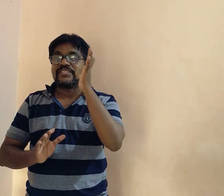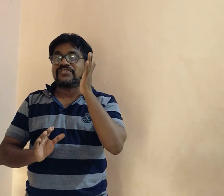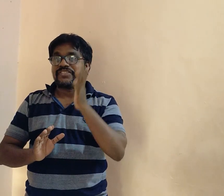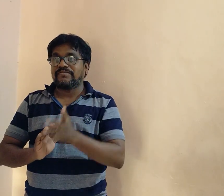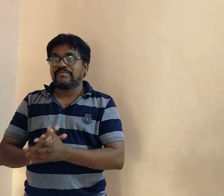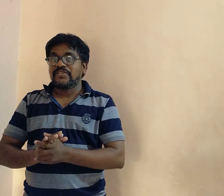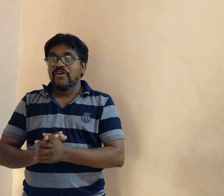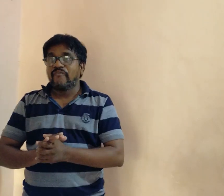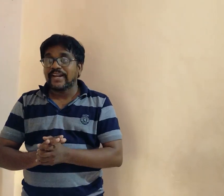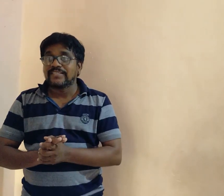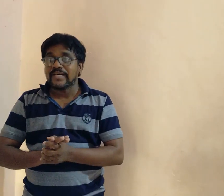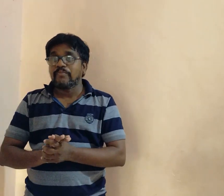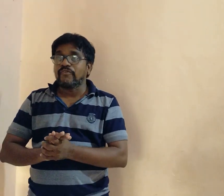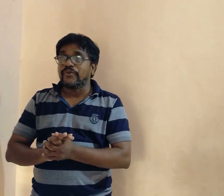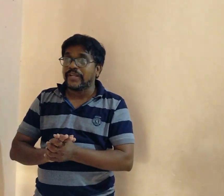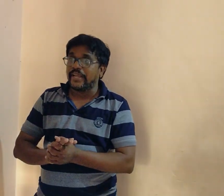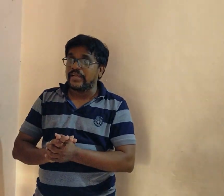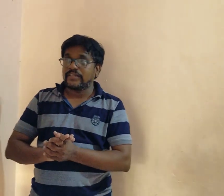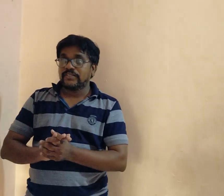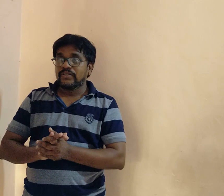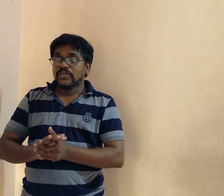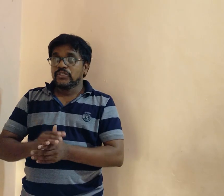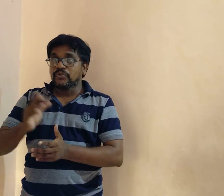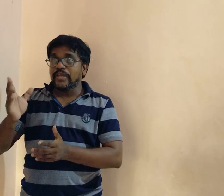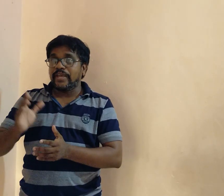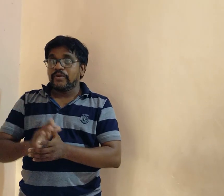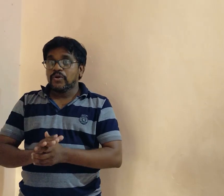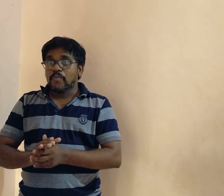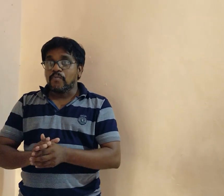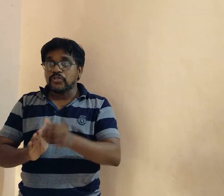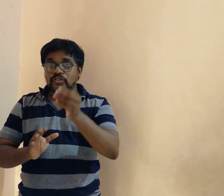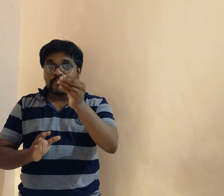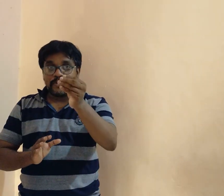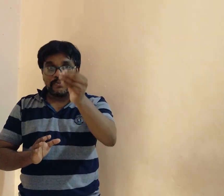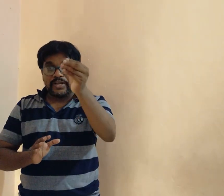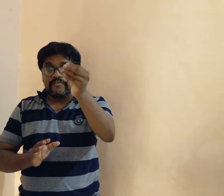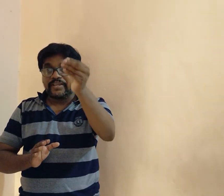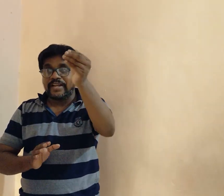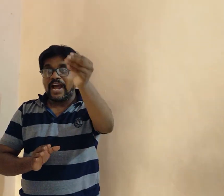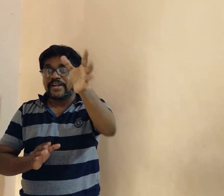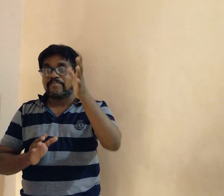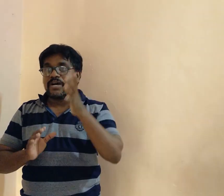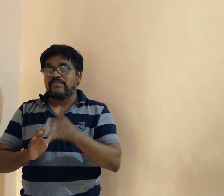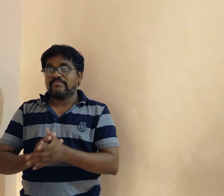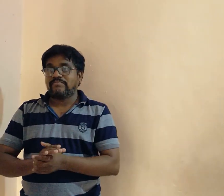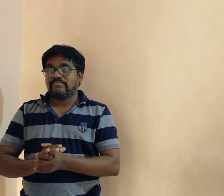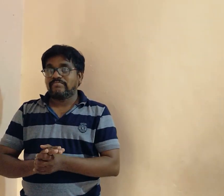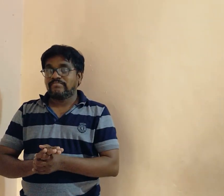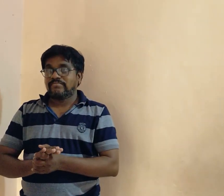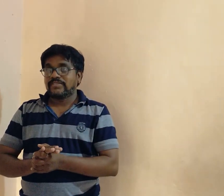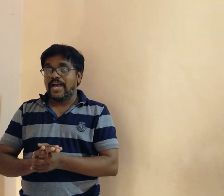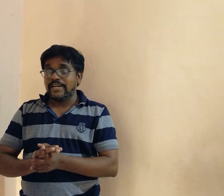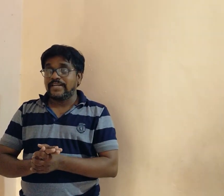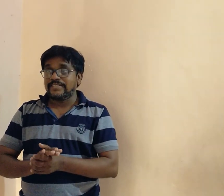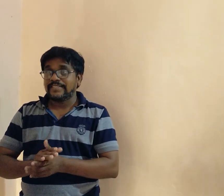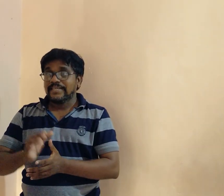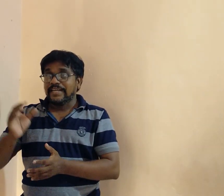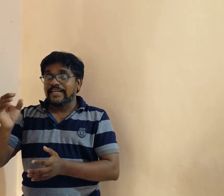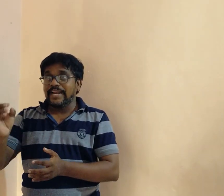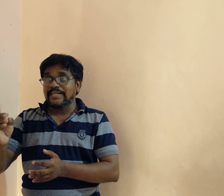country. For example, if you take today, most of the people living in Andaman Islands get